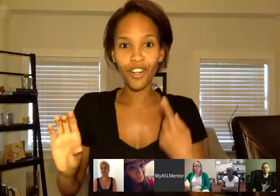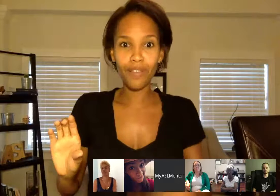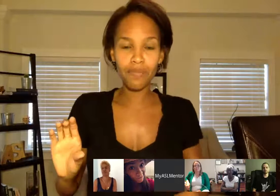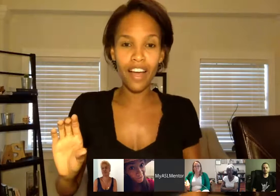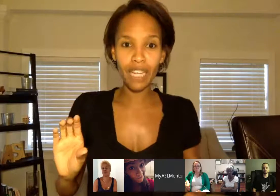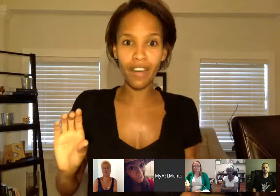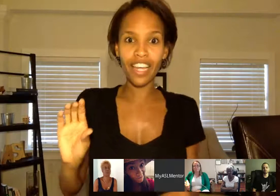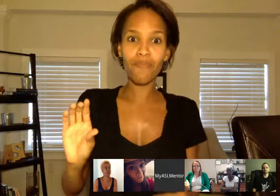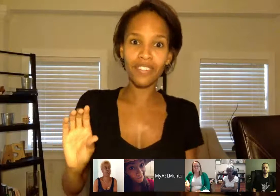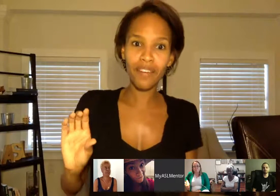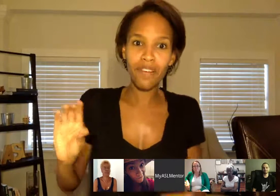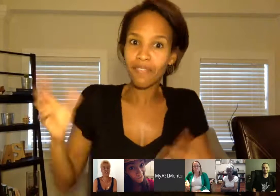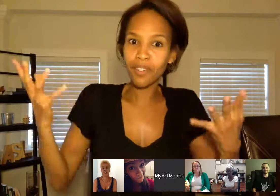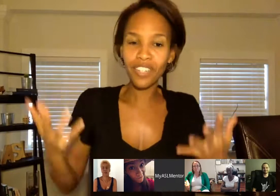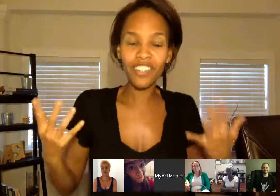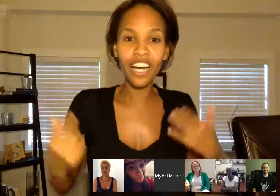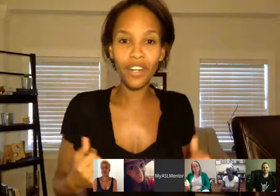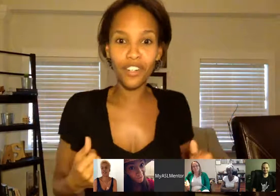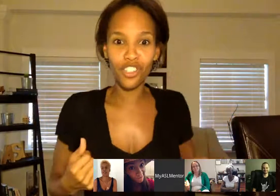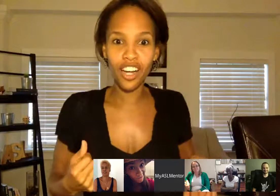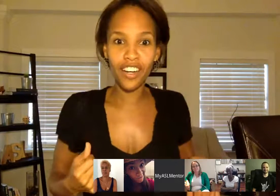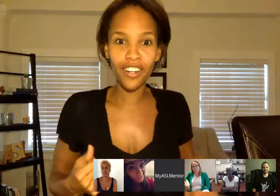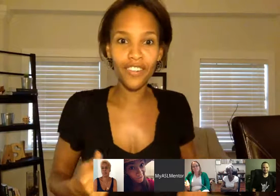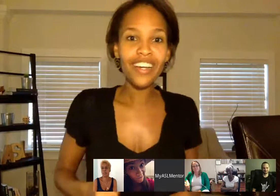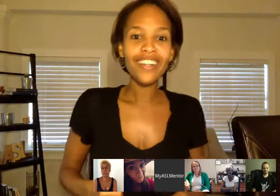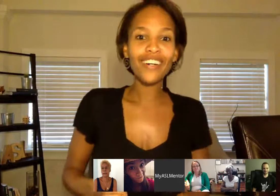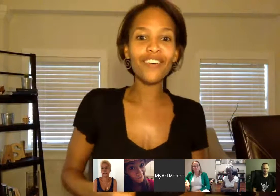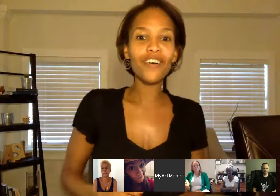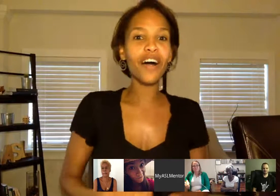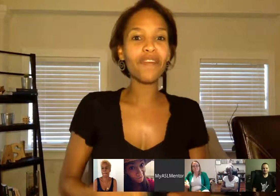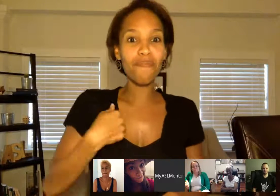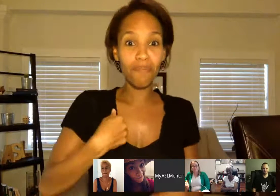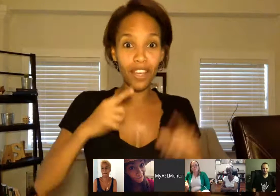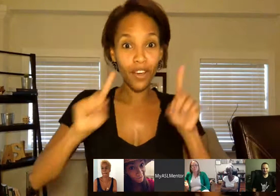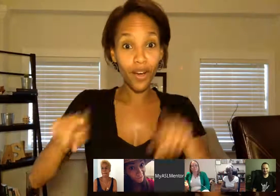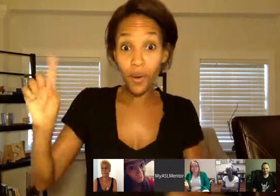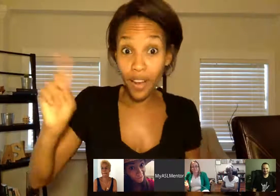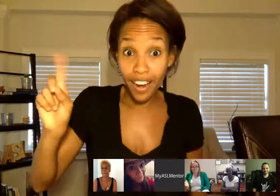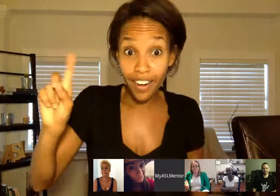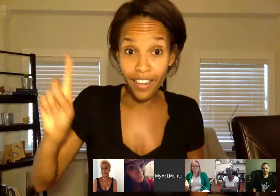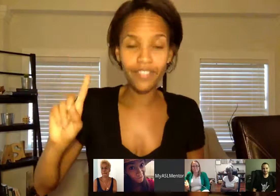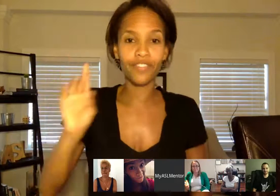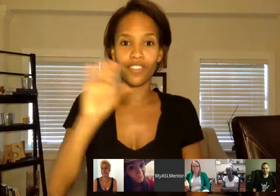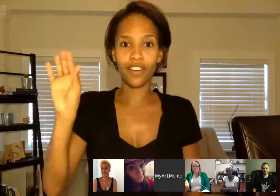I don't know why I'm smiling about that, but clearly I want to go to Chicago. So,